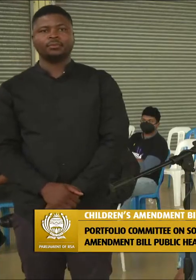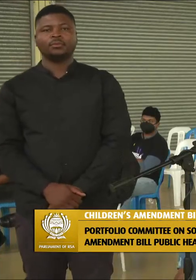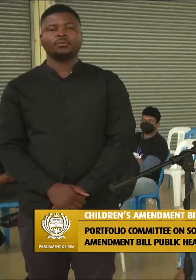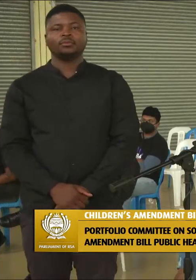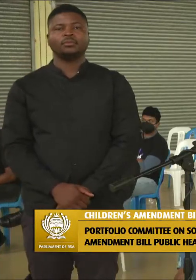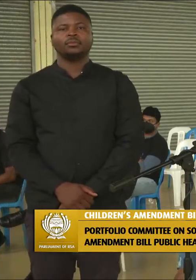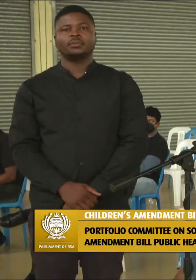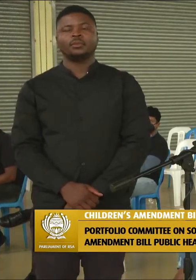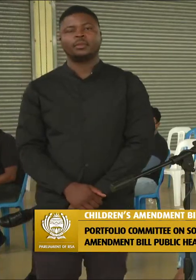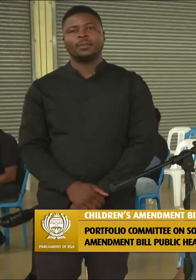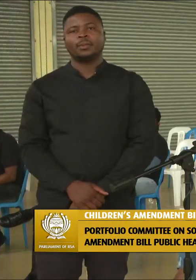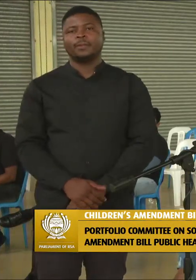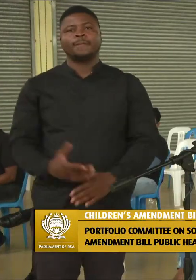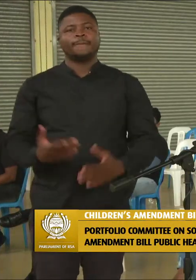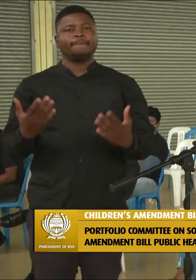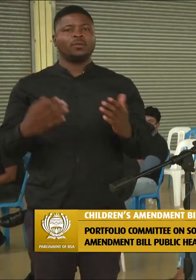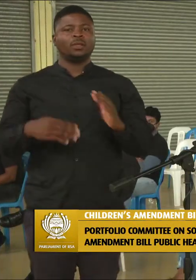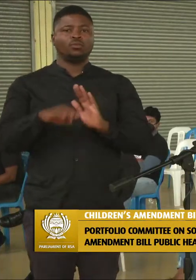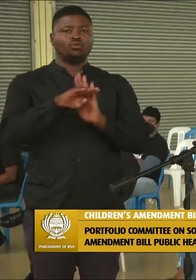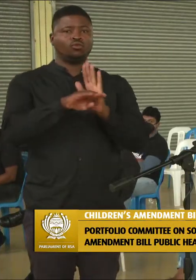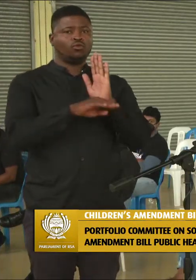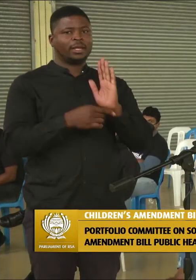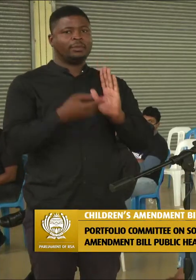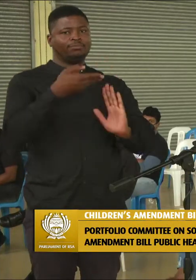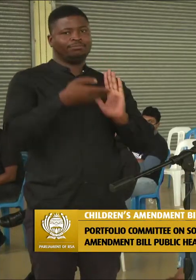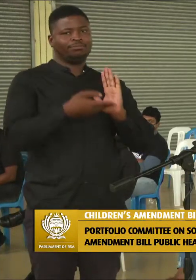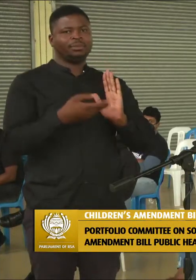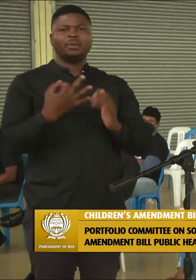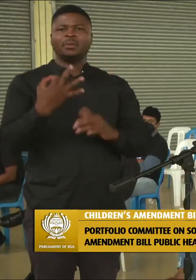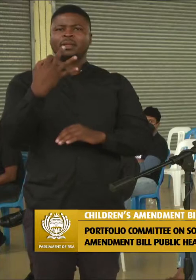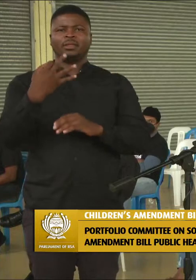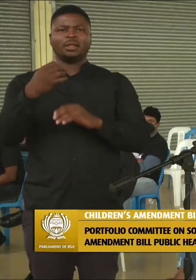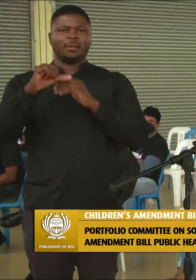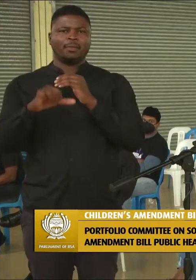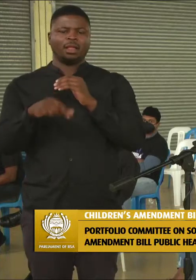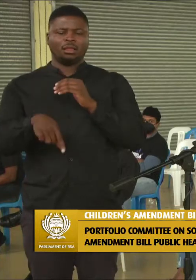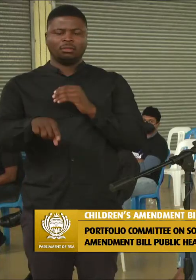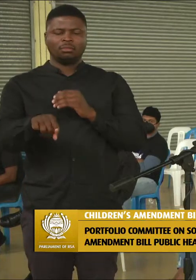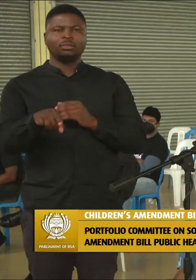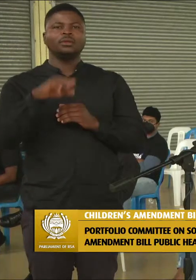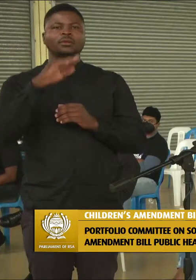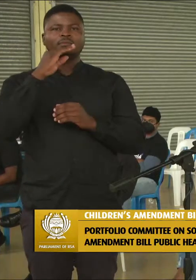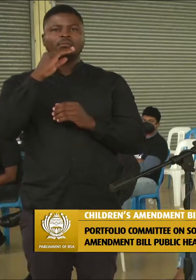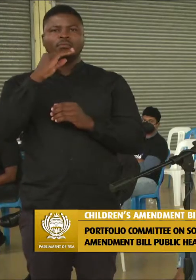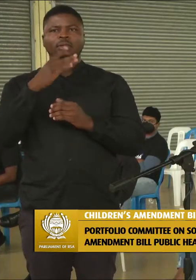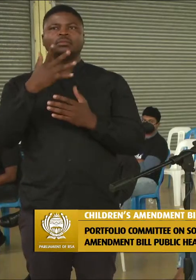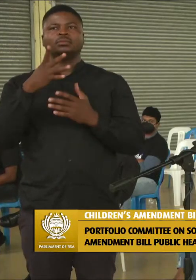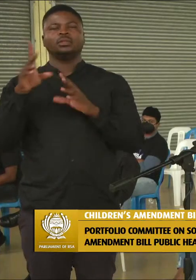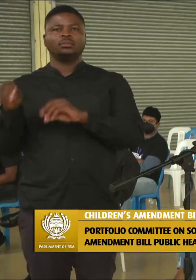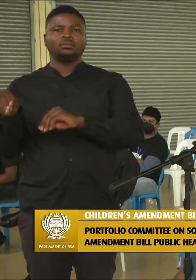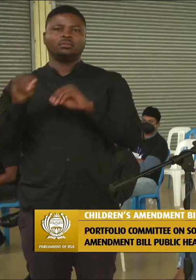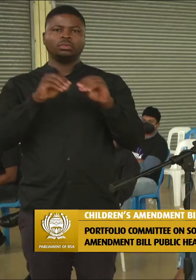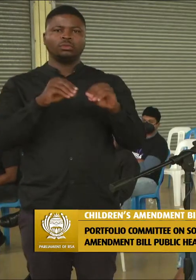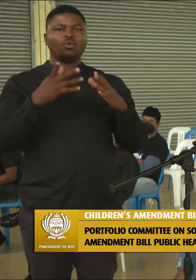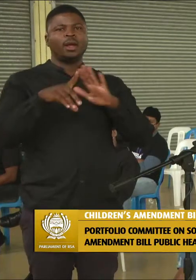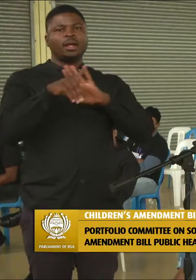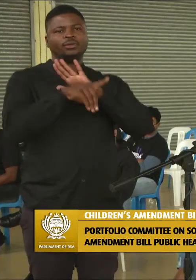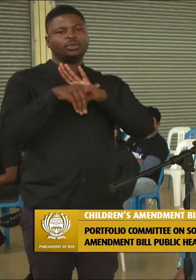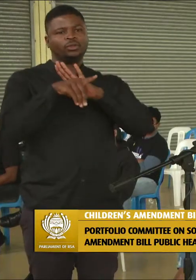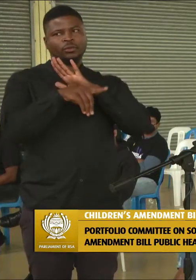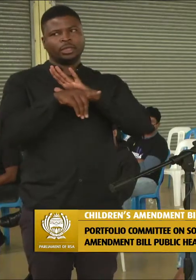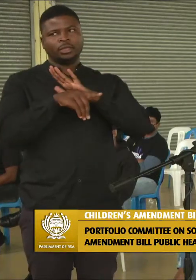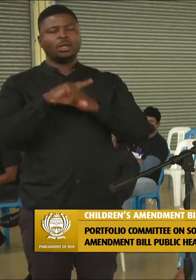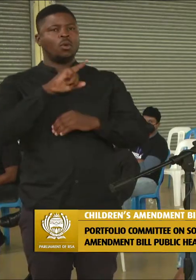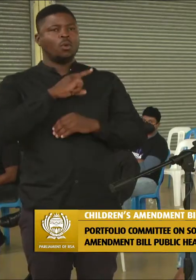program takes about 3 months and then the child is passed on to the district where they can see